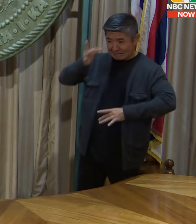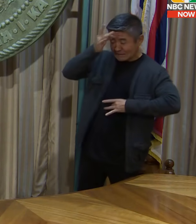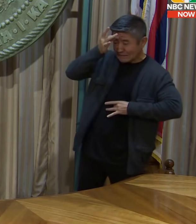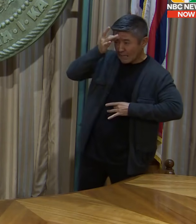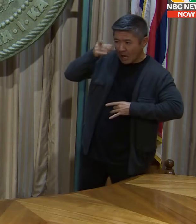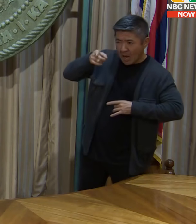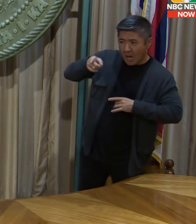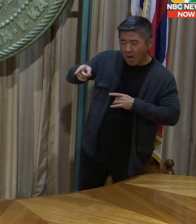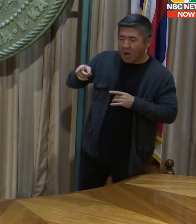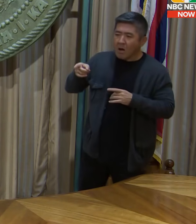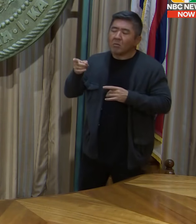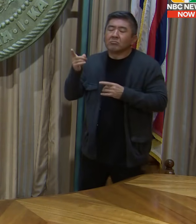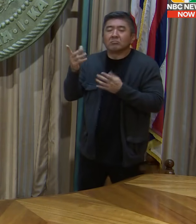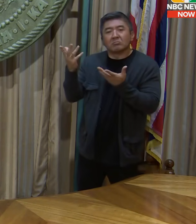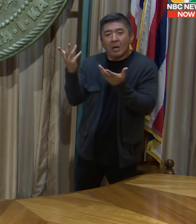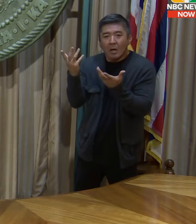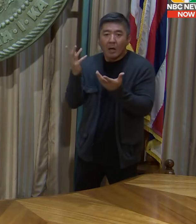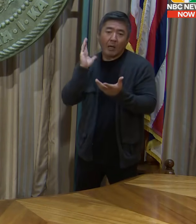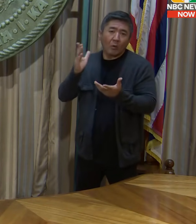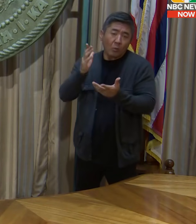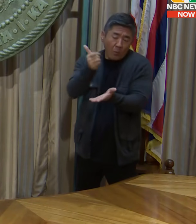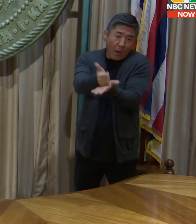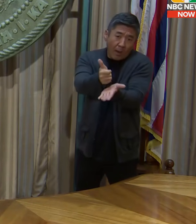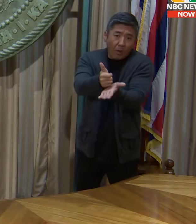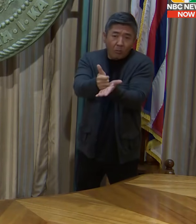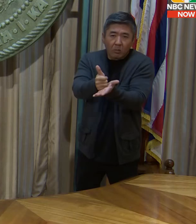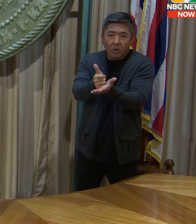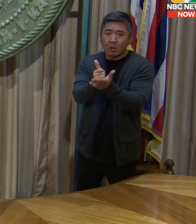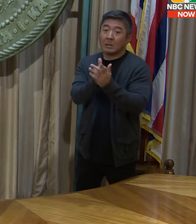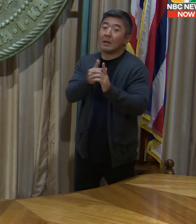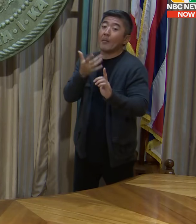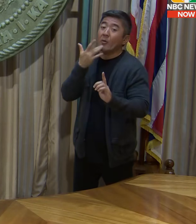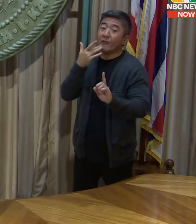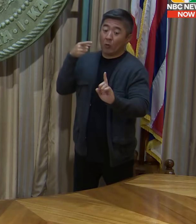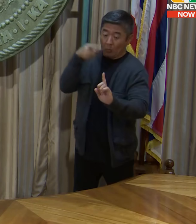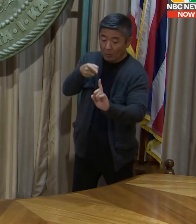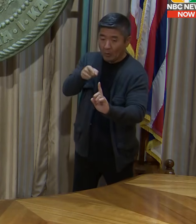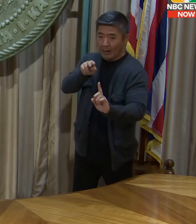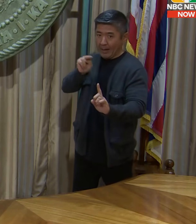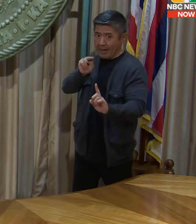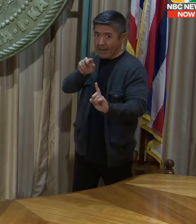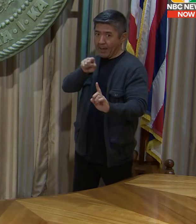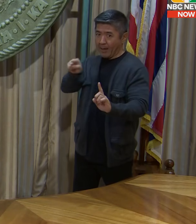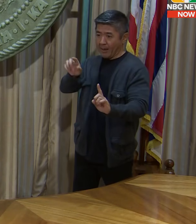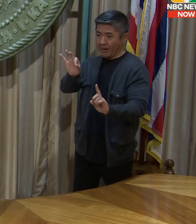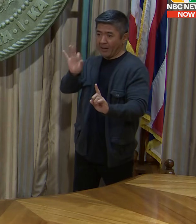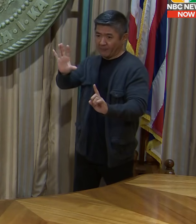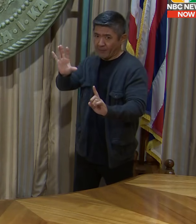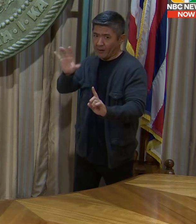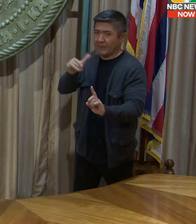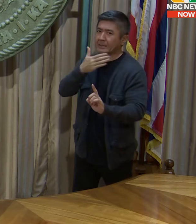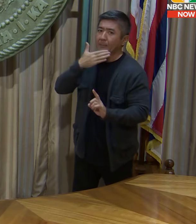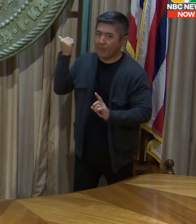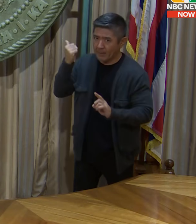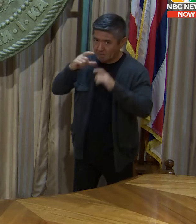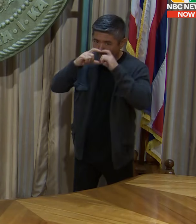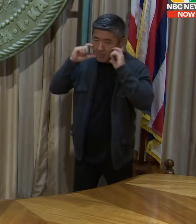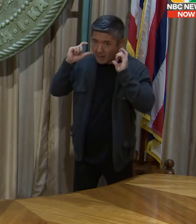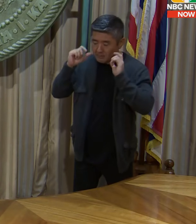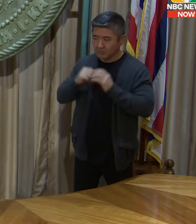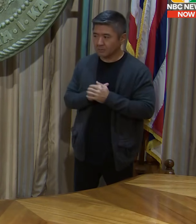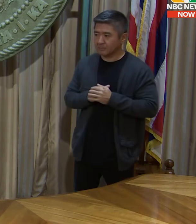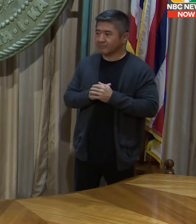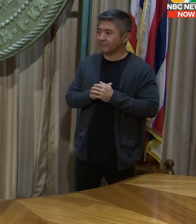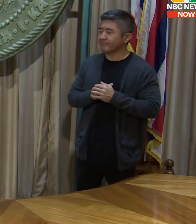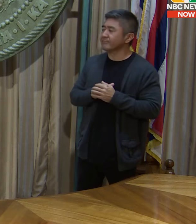understand that everyone wants to contribute. We should ask people to use the N95 masks when they have them in the hospital. That's the best practice. Okay, and